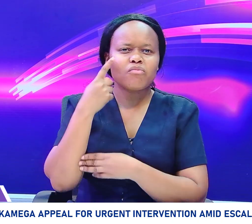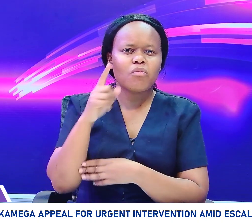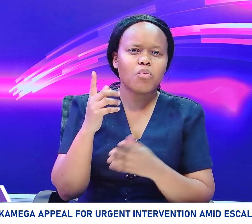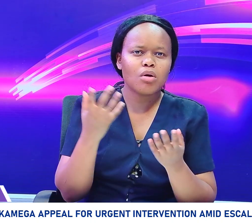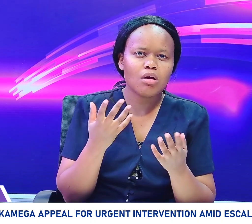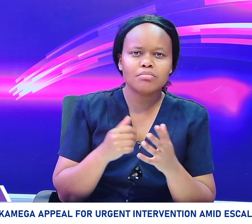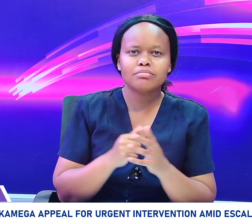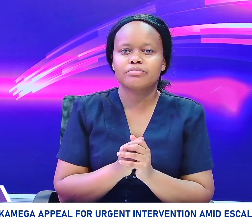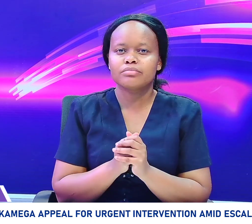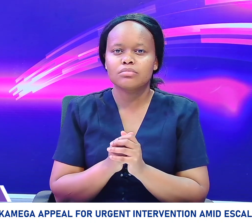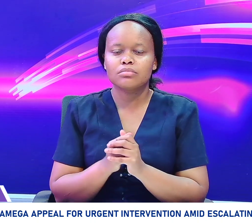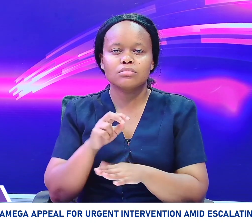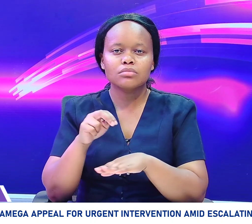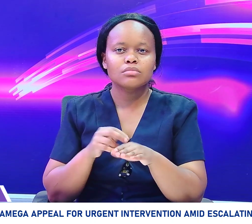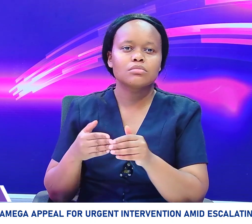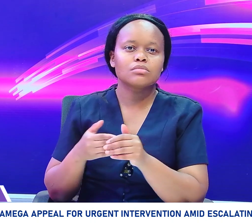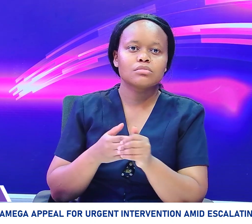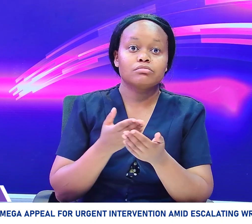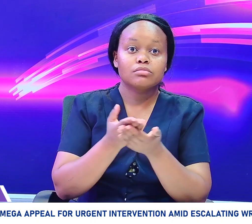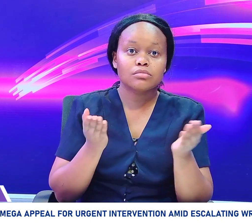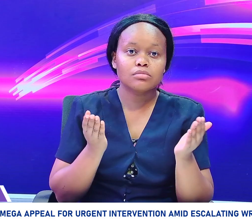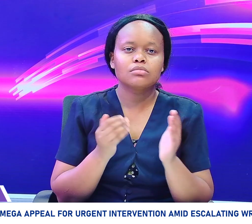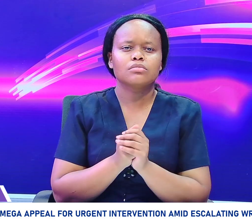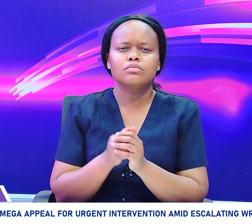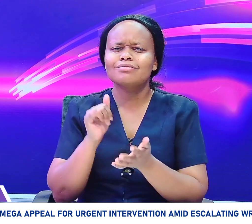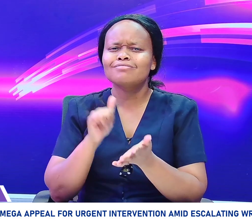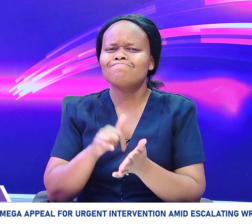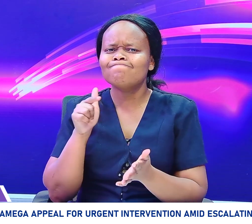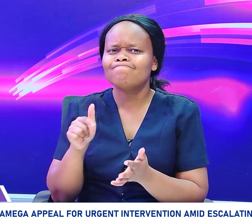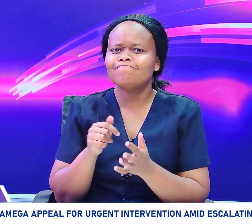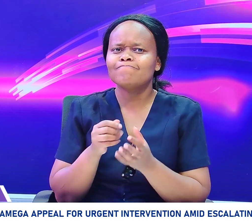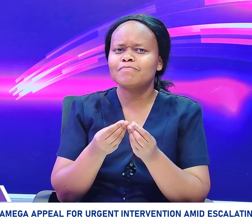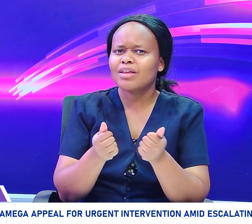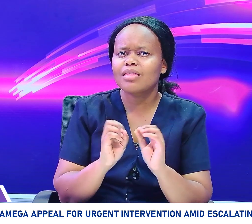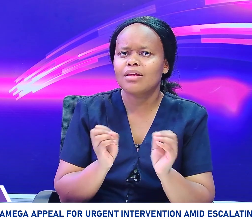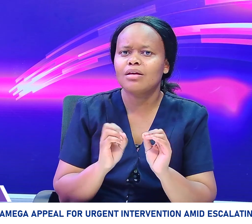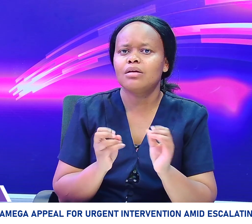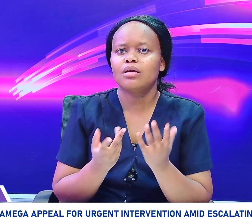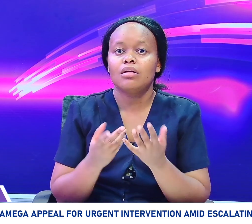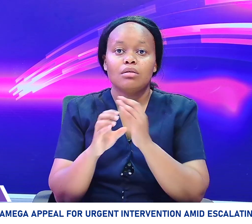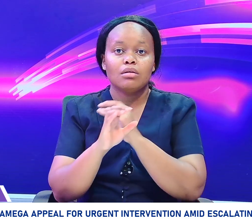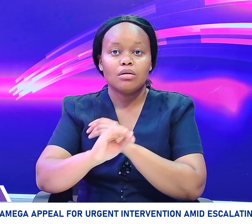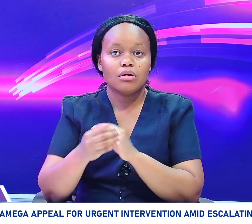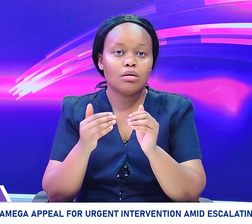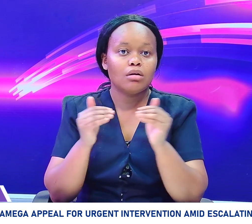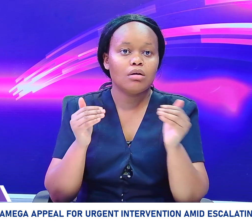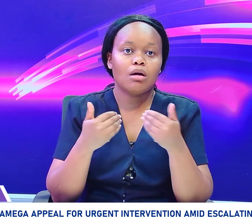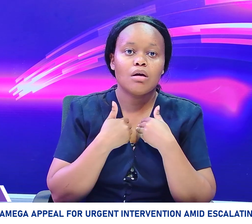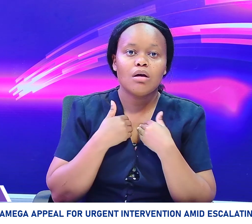immediate intervention by the national leadership. They urge that unresolved disputes in the county